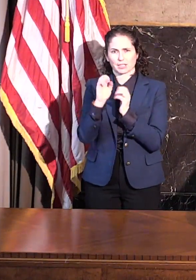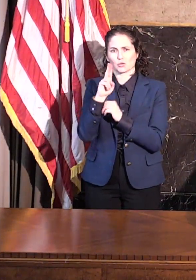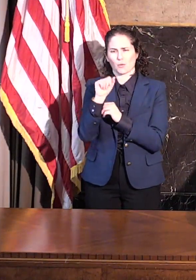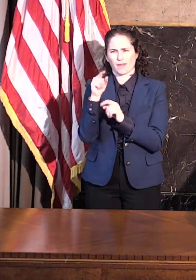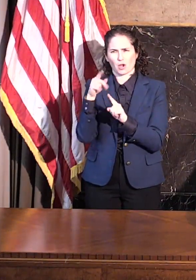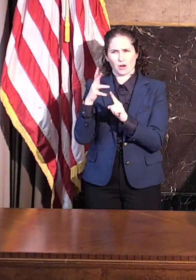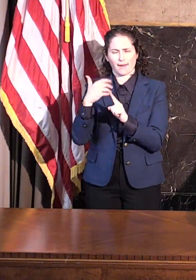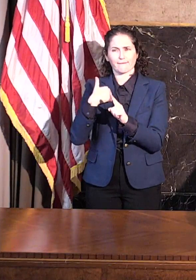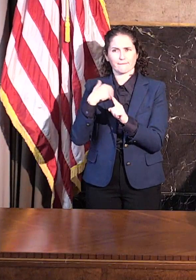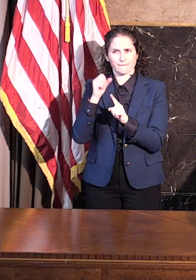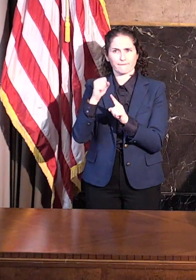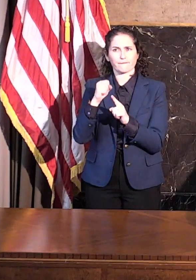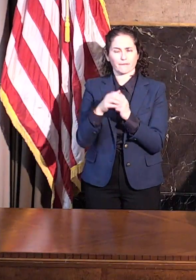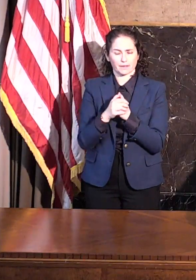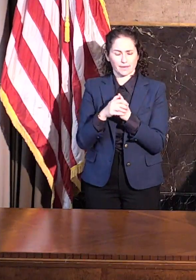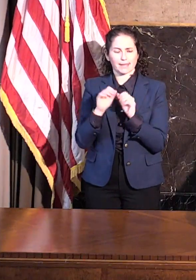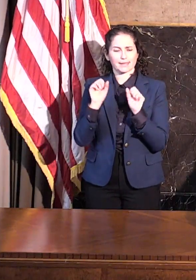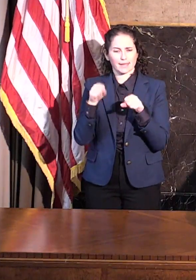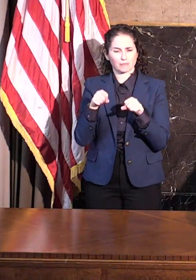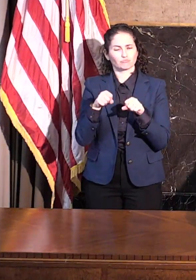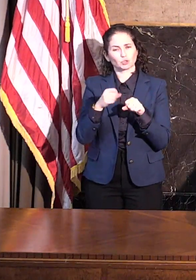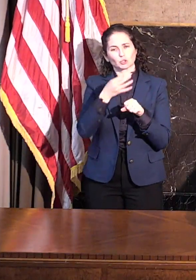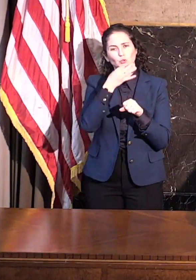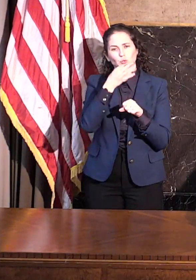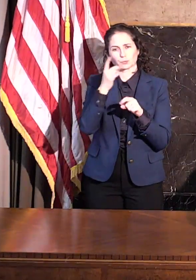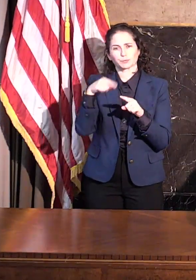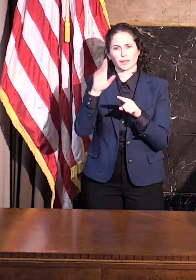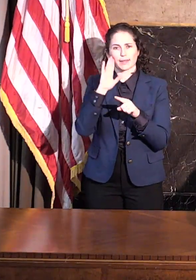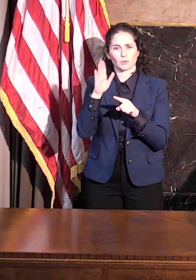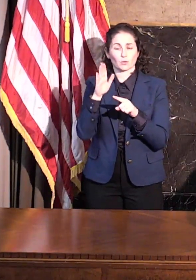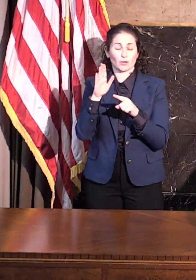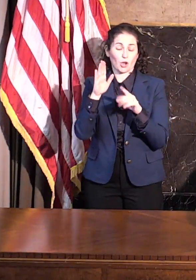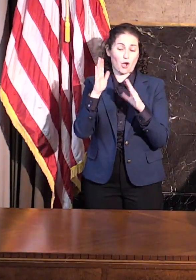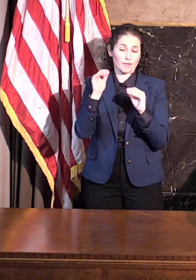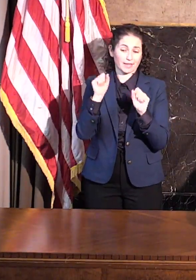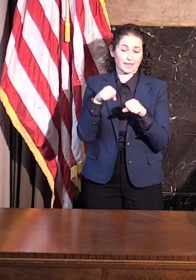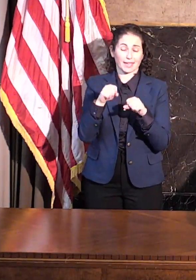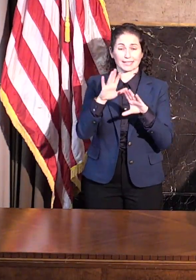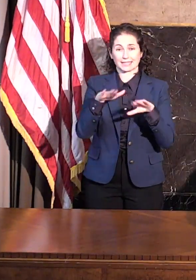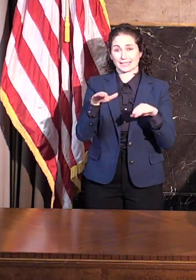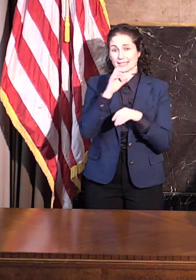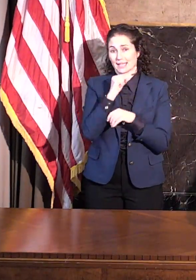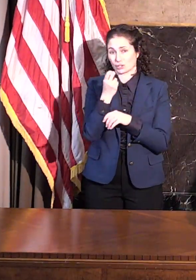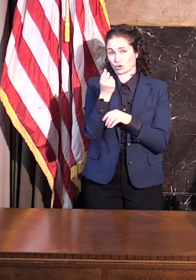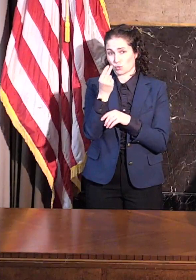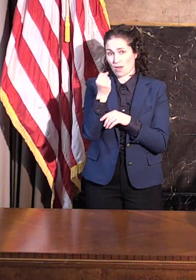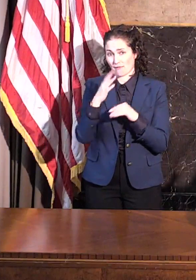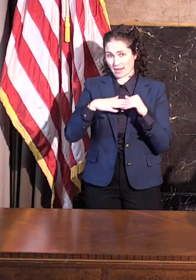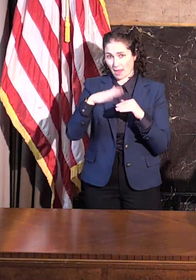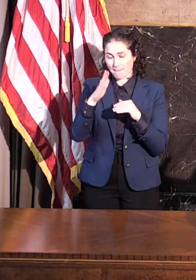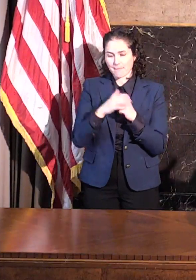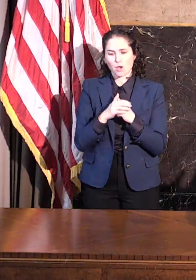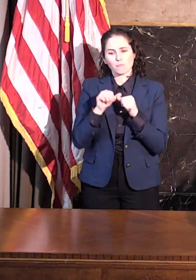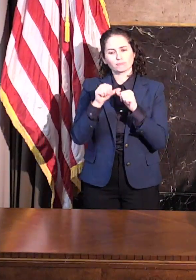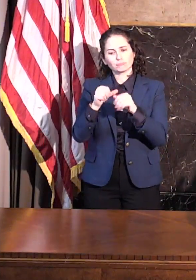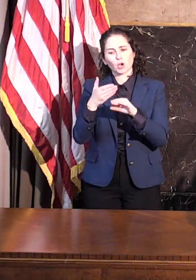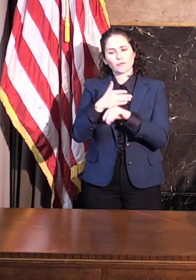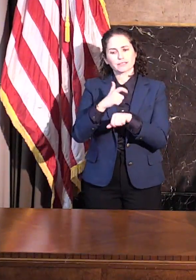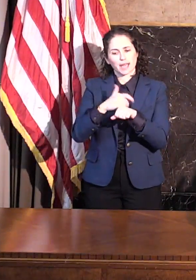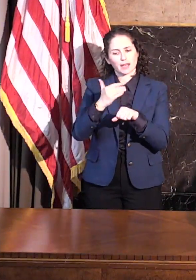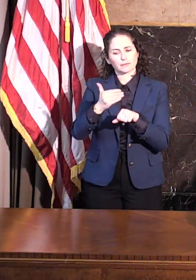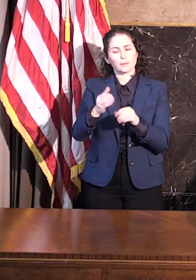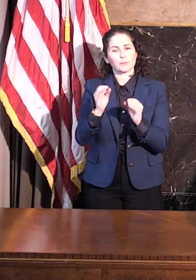could see? Obviously, you mentioned sporting events yesterday in your radio call. What are some of those pieces people could start seeing of normalcy sooner